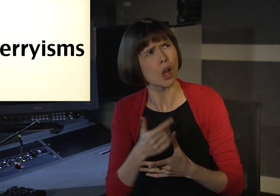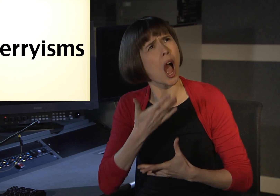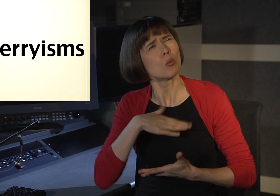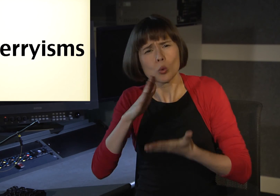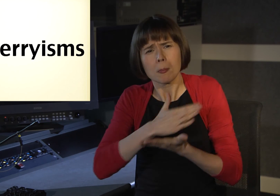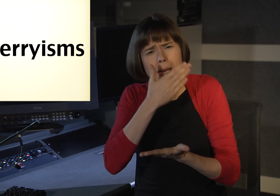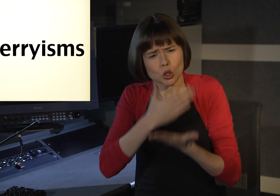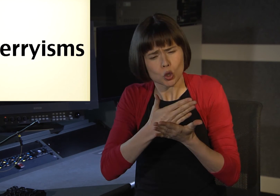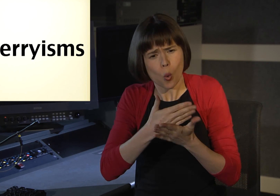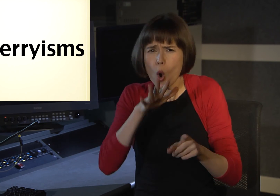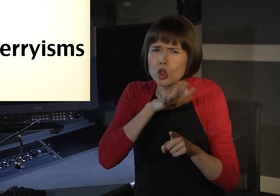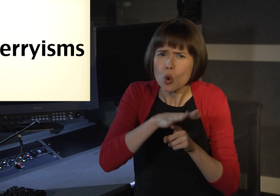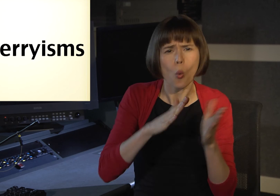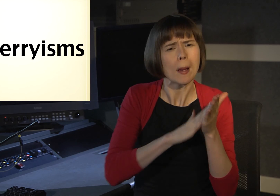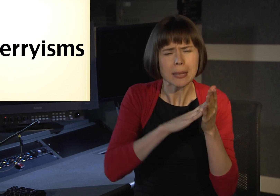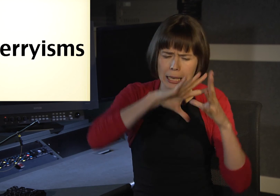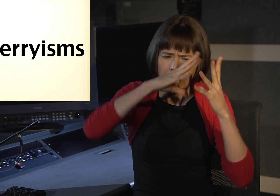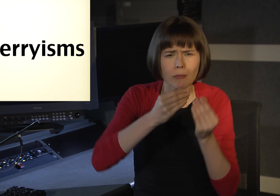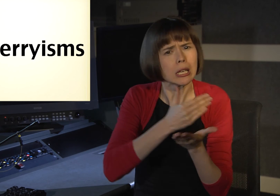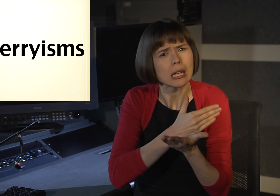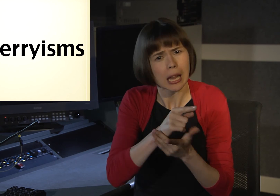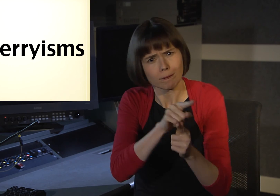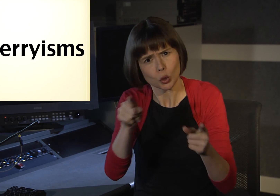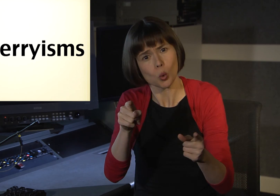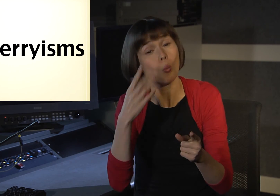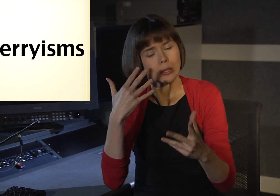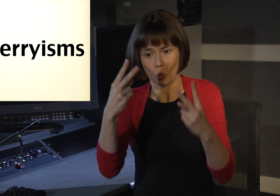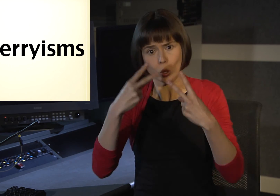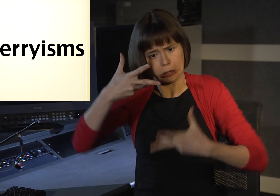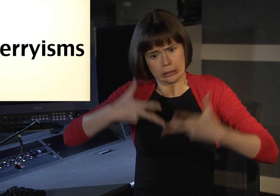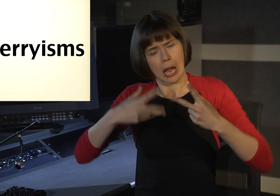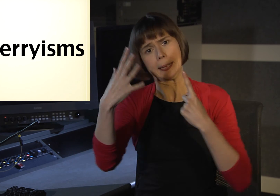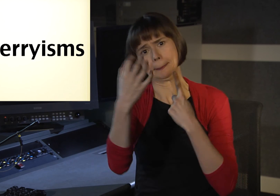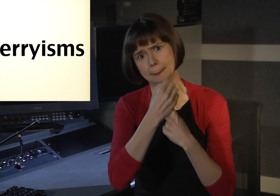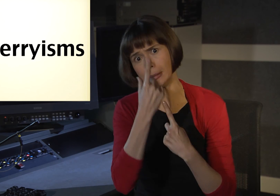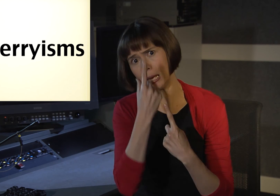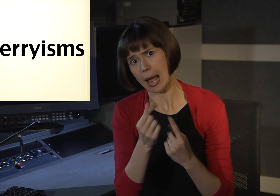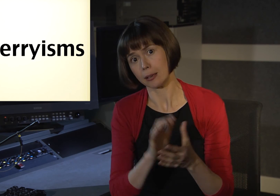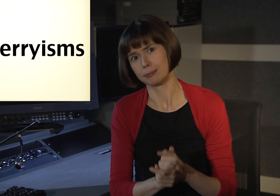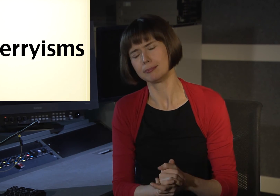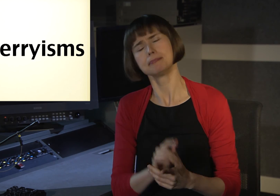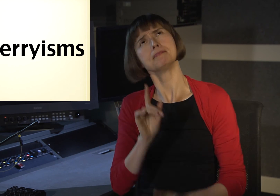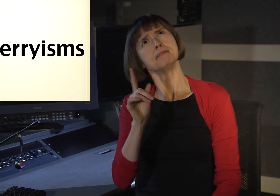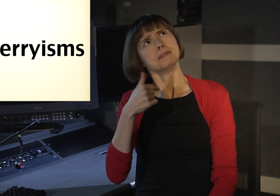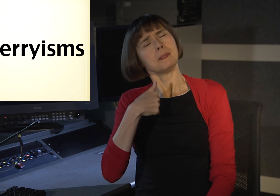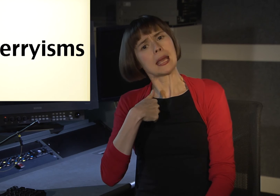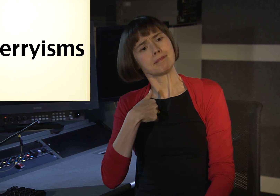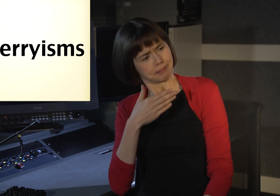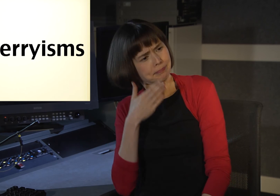for hearing students watching the play, this would be sort of easy to recognise when a joke happens. But I want to make sure that you as deaf students, when you're watching my